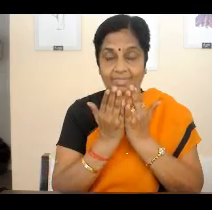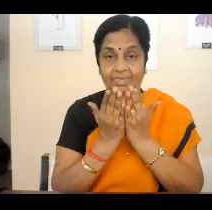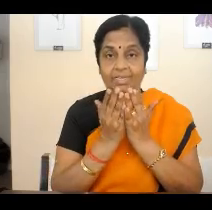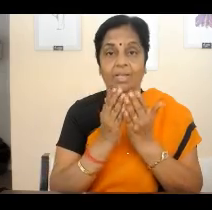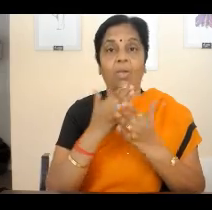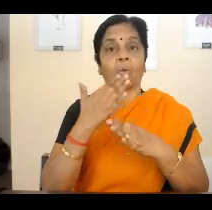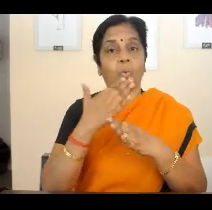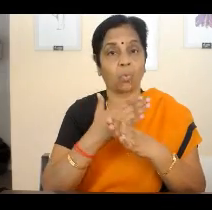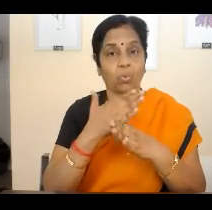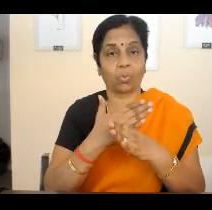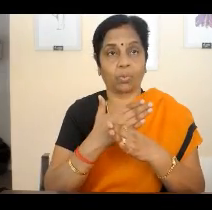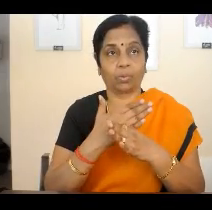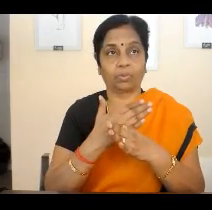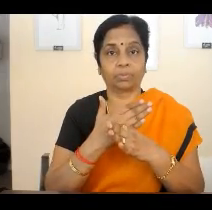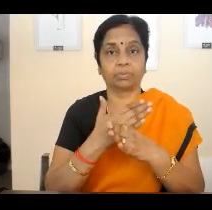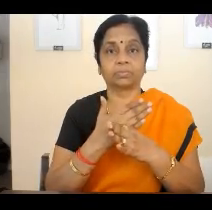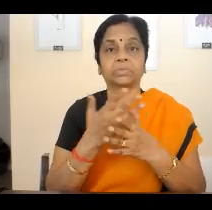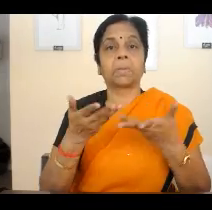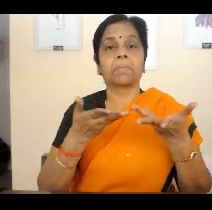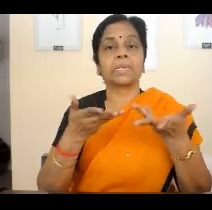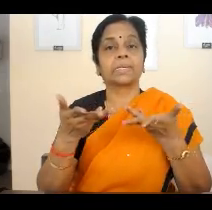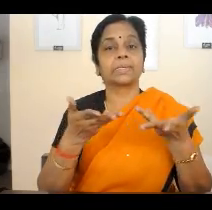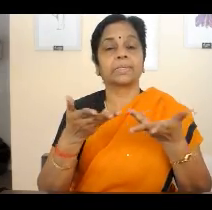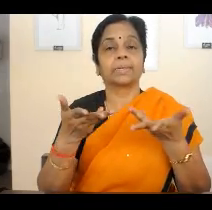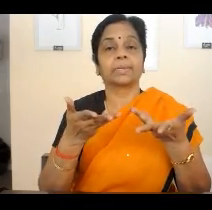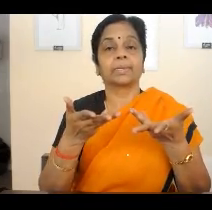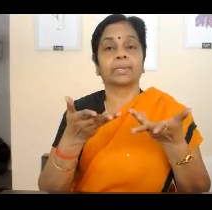work, business, religion,